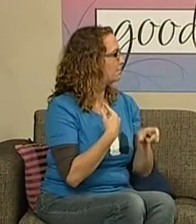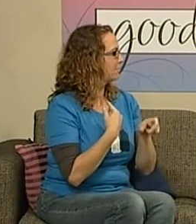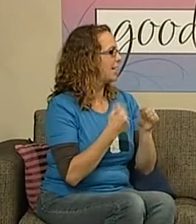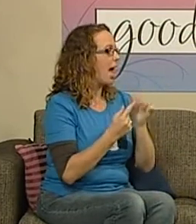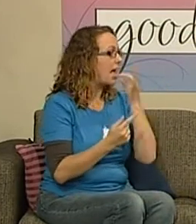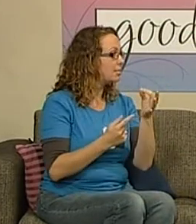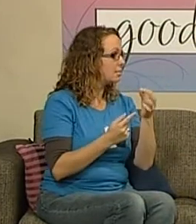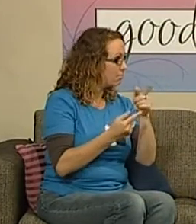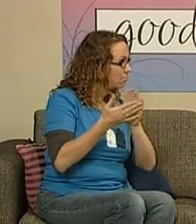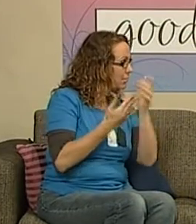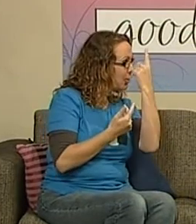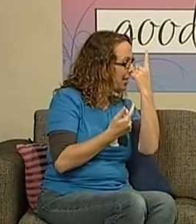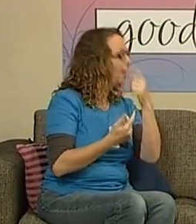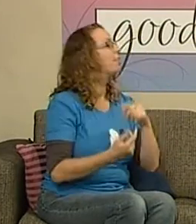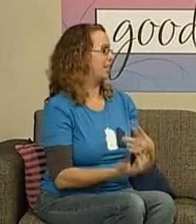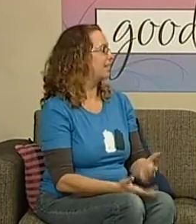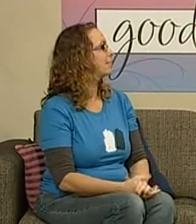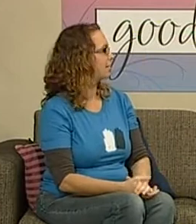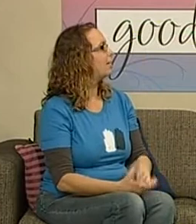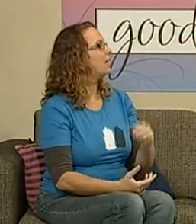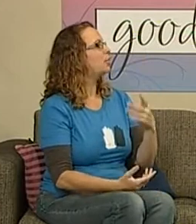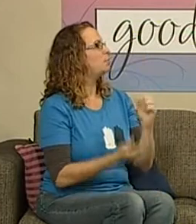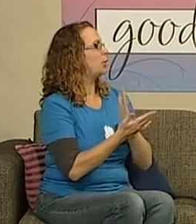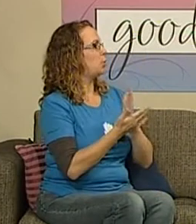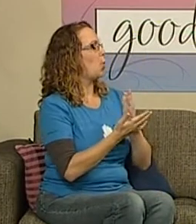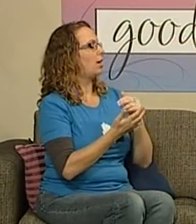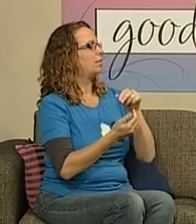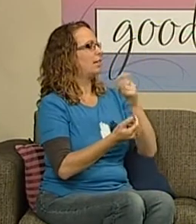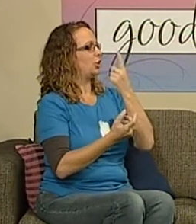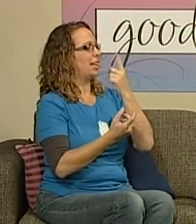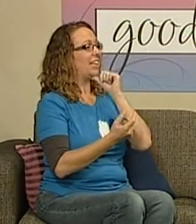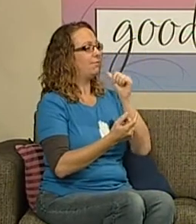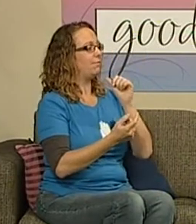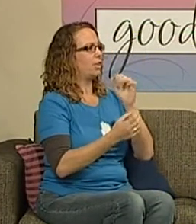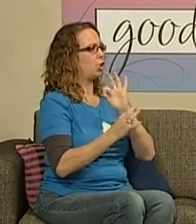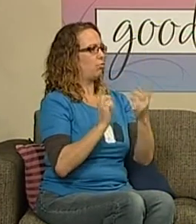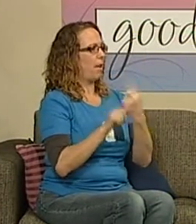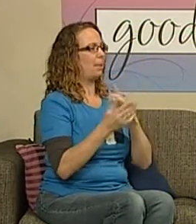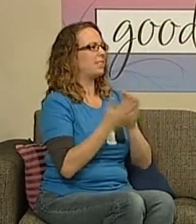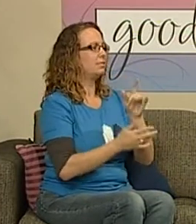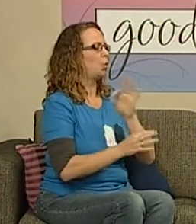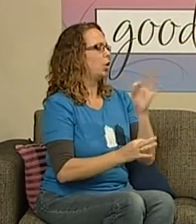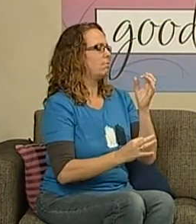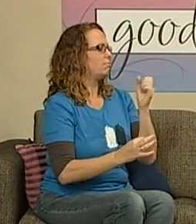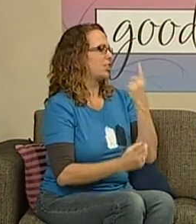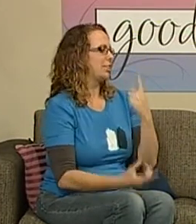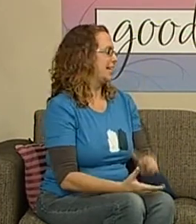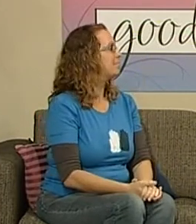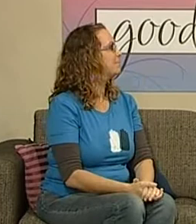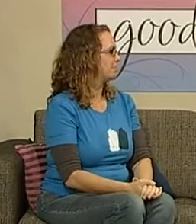And also, you know, you would always check with the person. Do you understand? Have you understood what we've just been talking about? If the person's not replying,